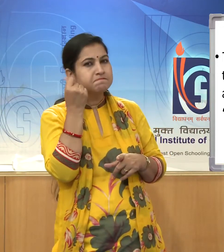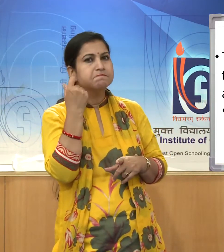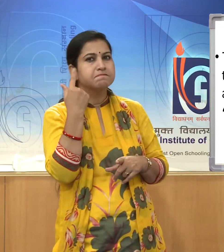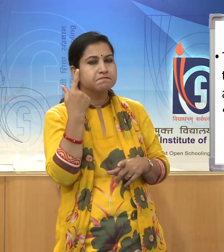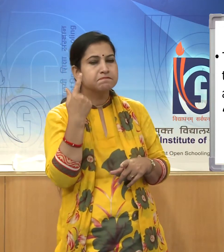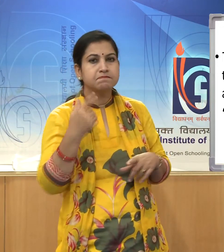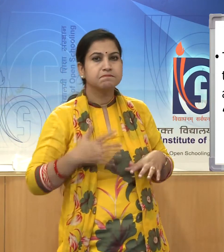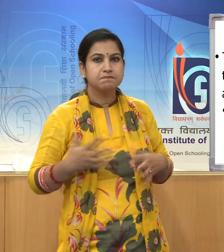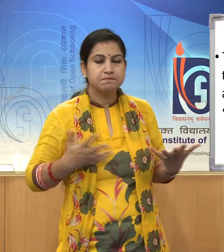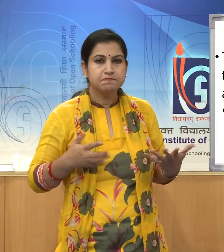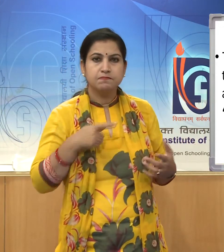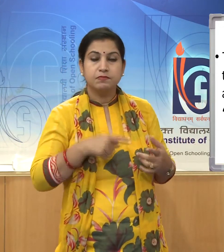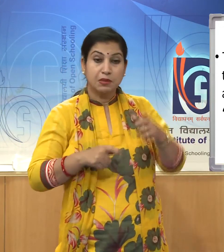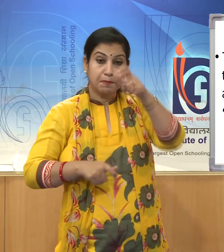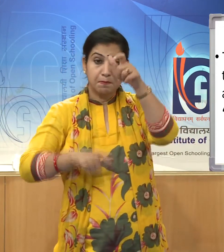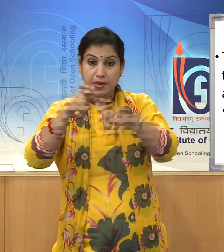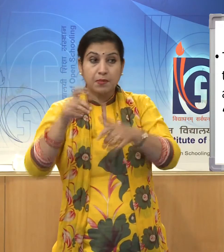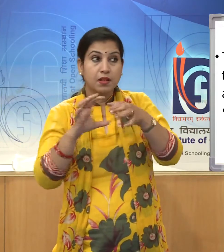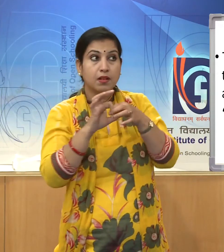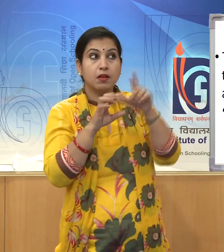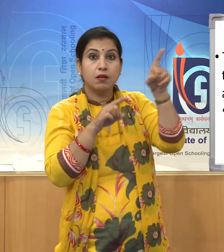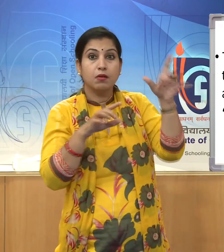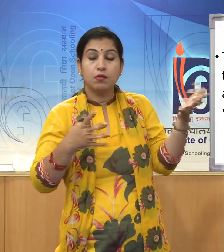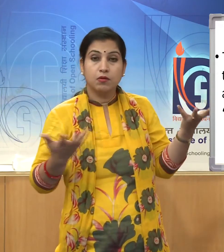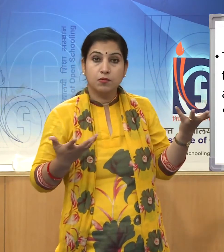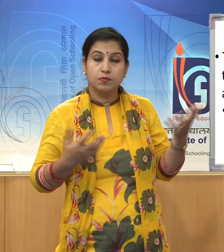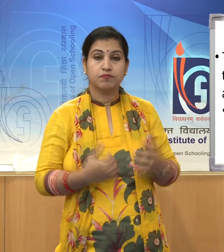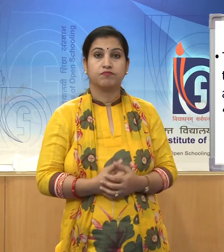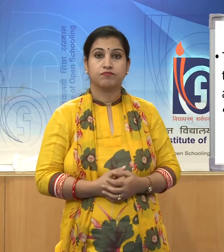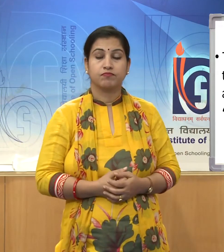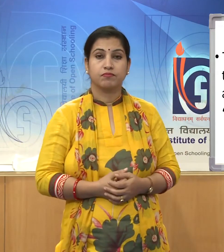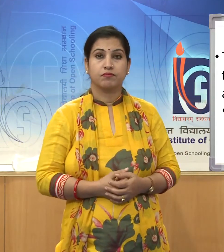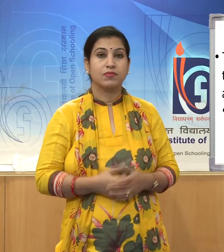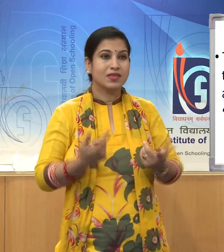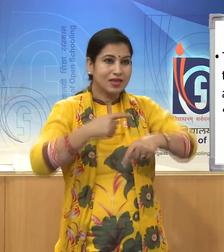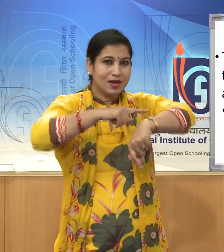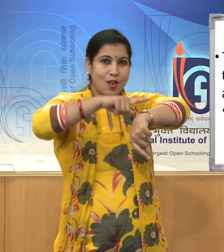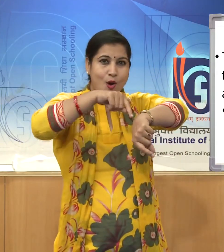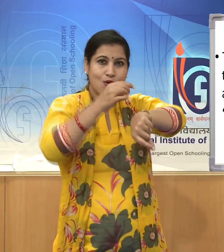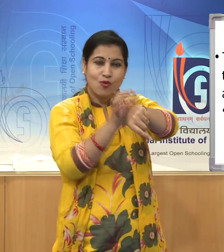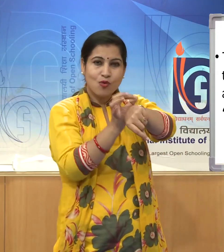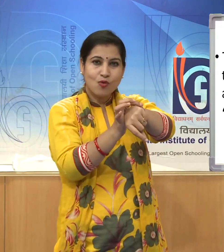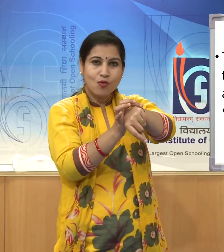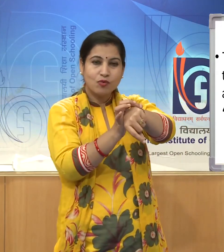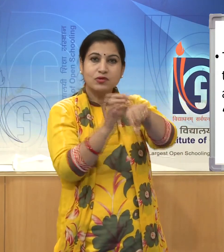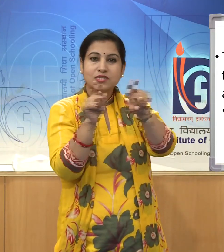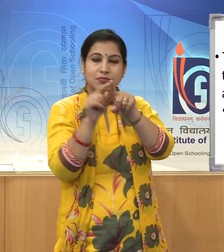associated with people are the melting clock.